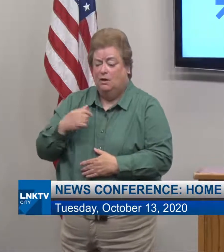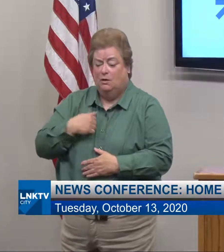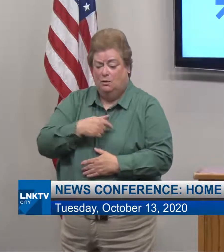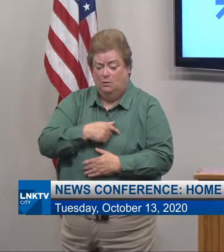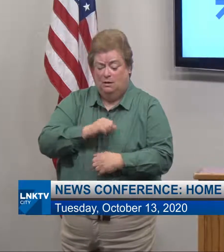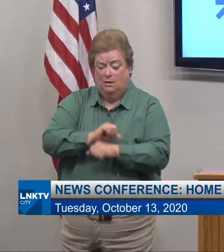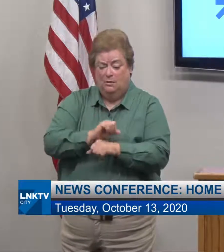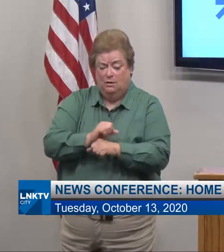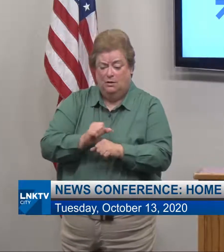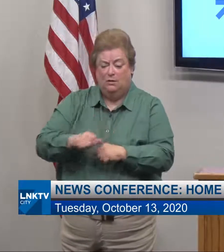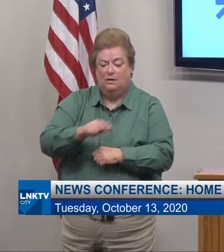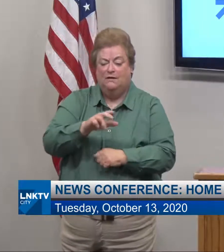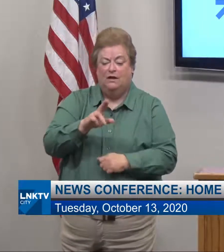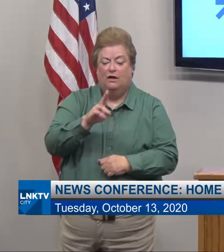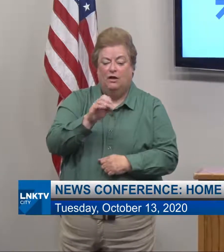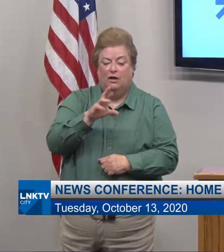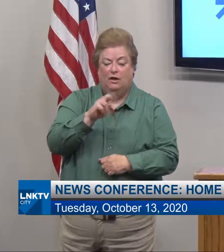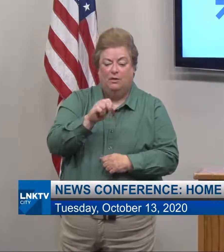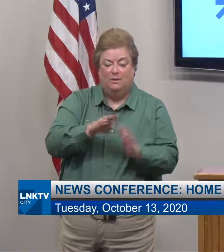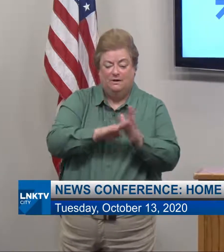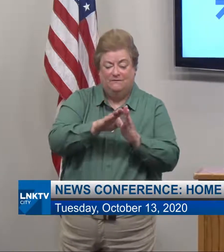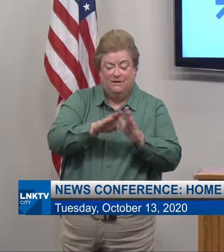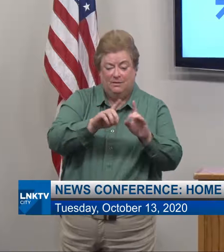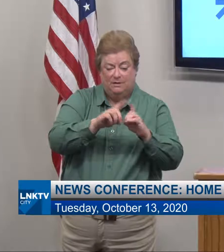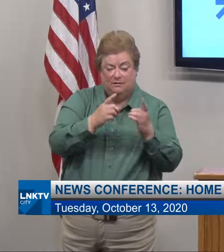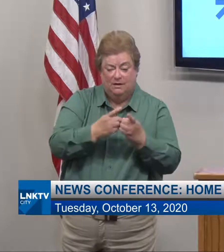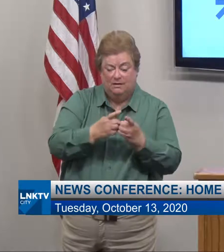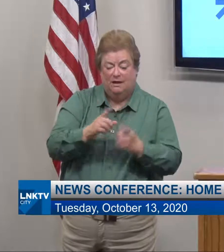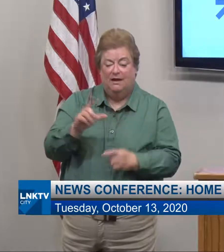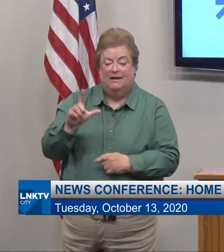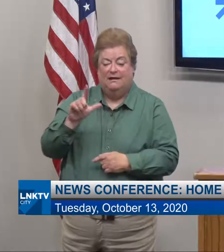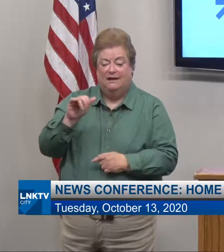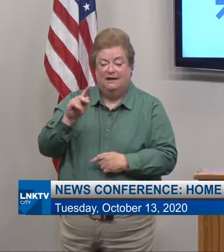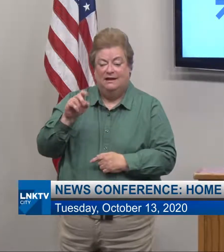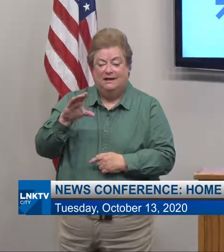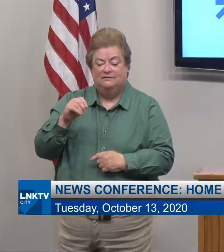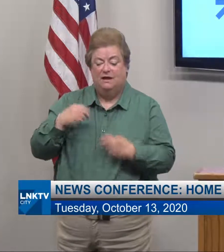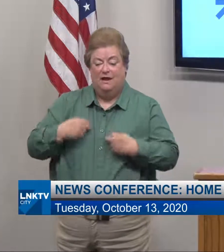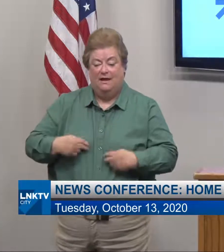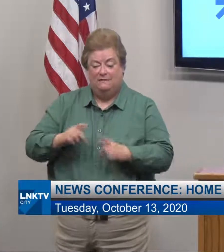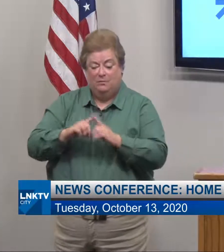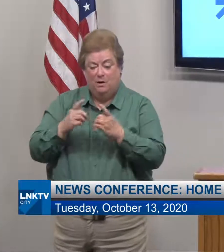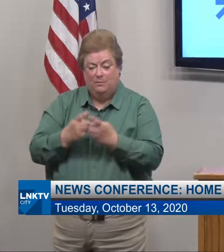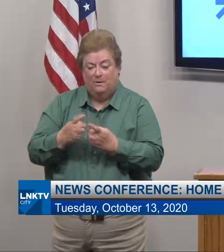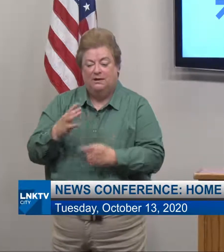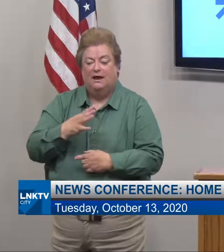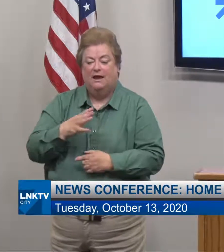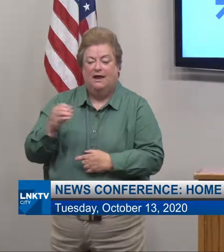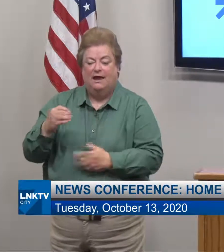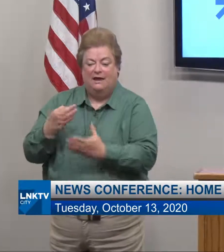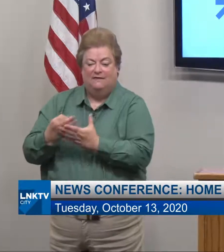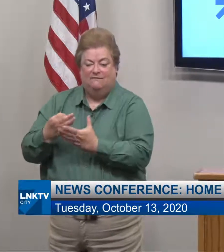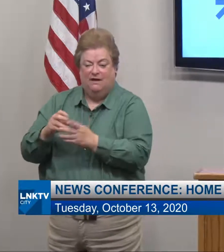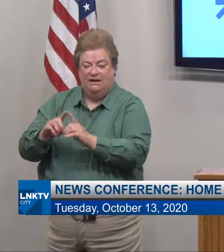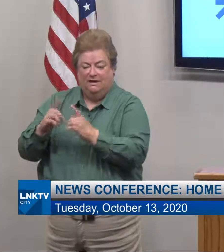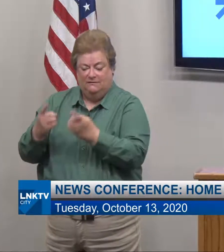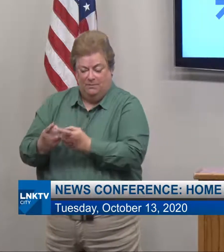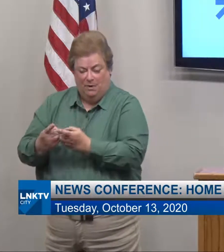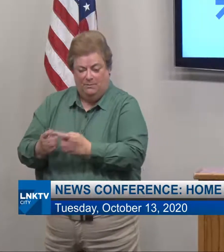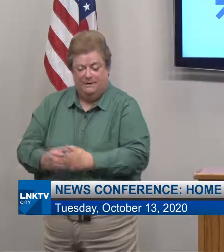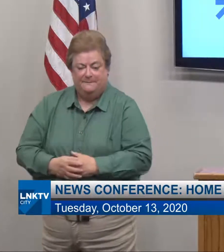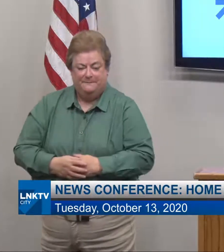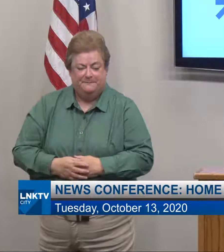an effort spanning our Urban Development Department, the Lincoln-Lancaster County Health Department, and Finance Department team